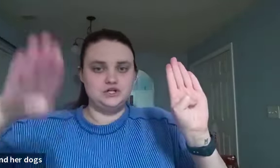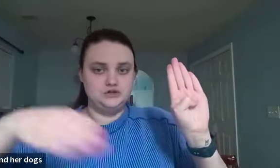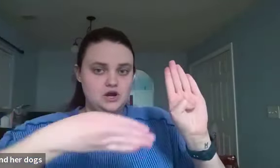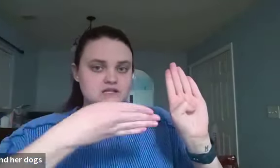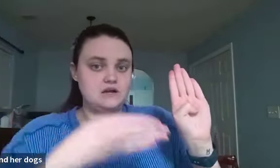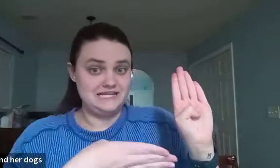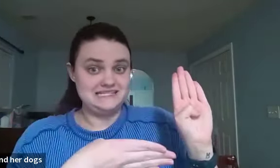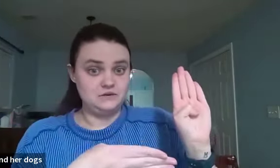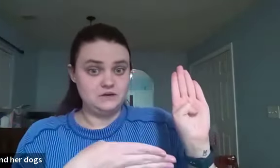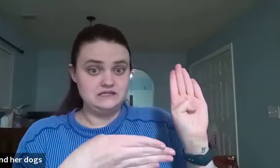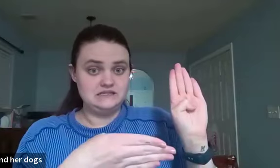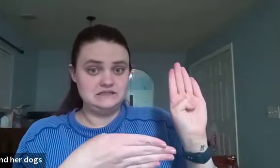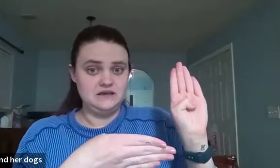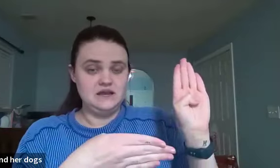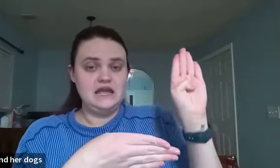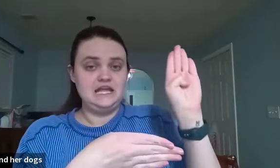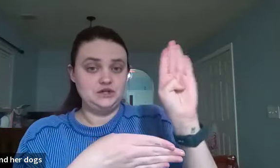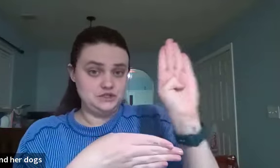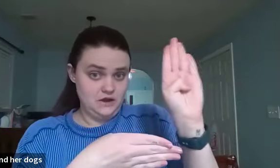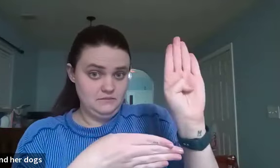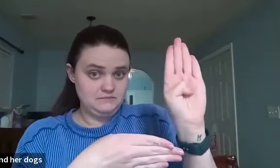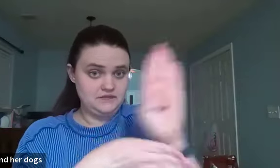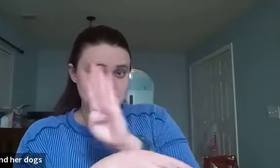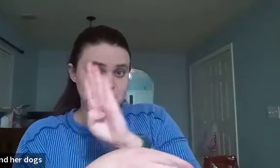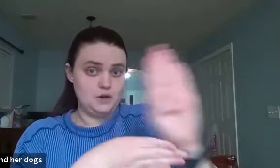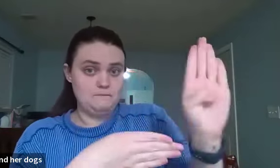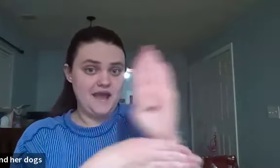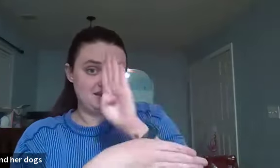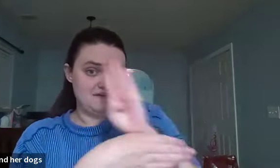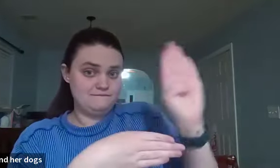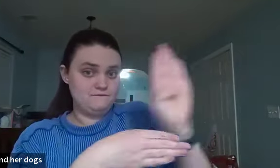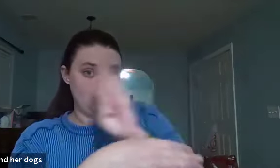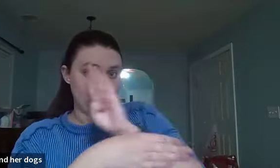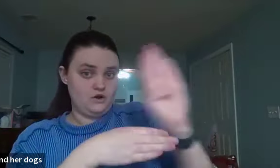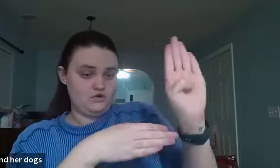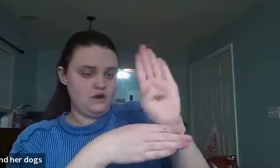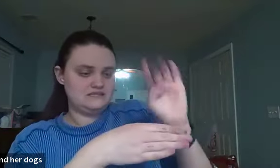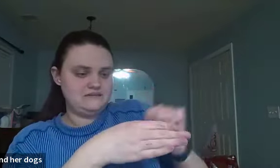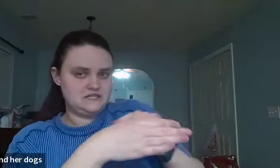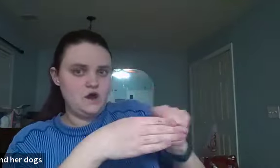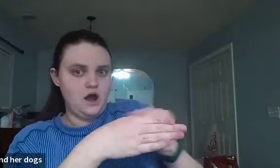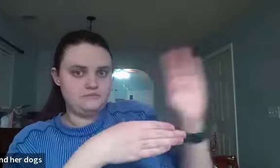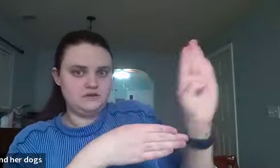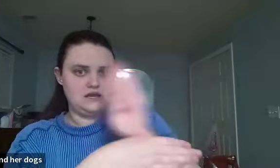turn your non-dominant sideways. And your dominant B is going to go back and forth across like the top.